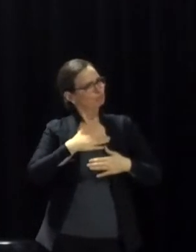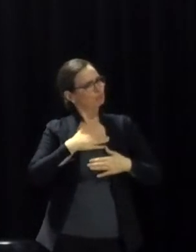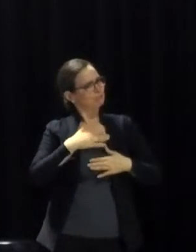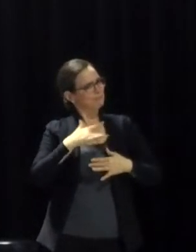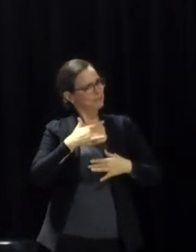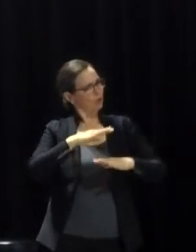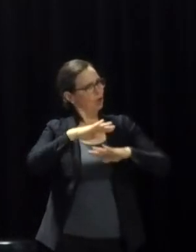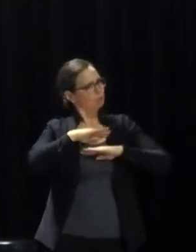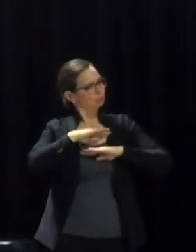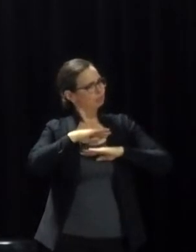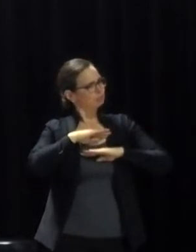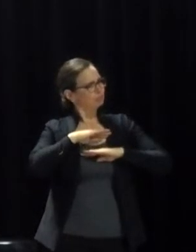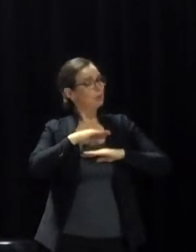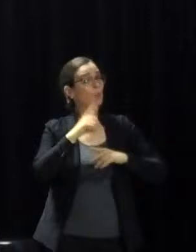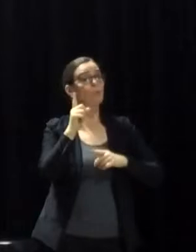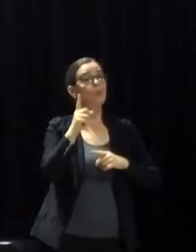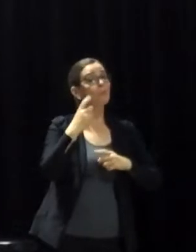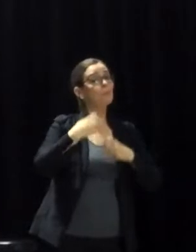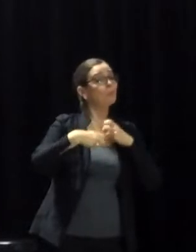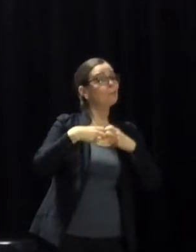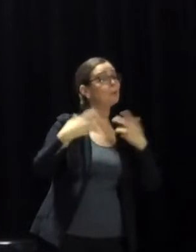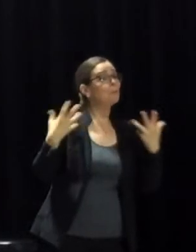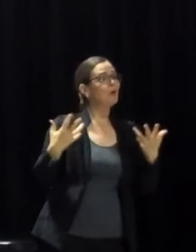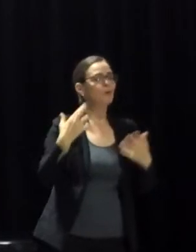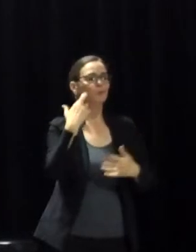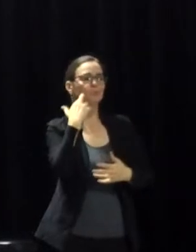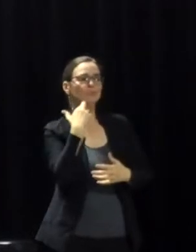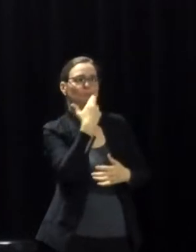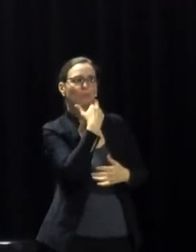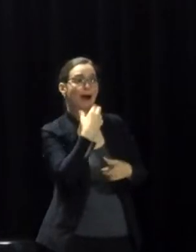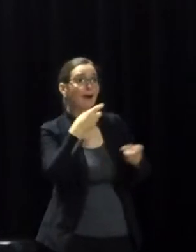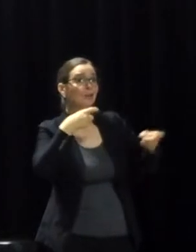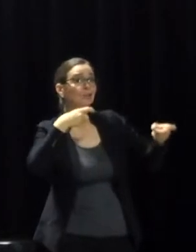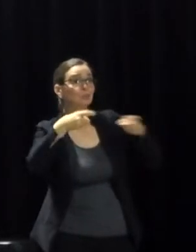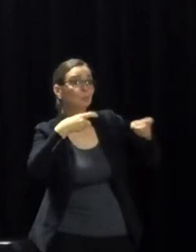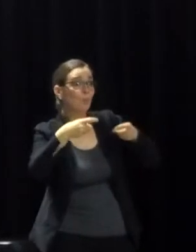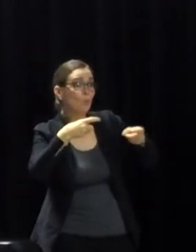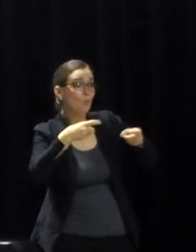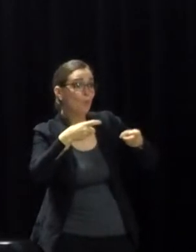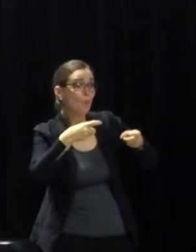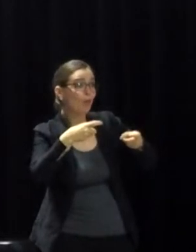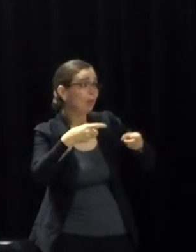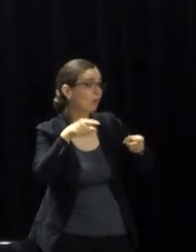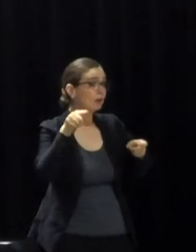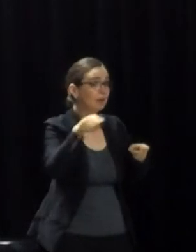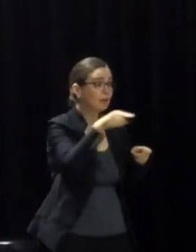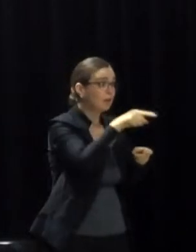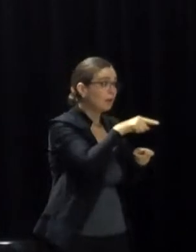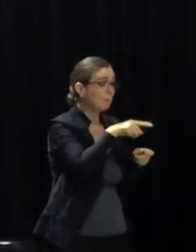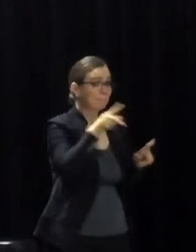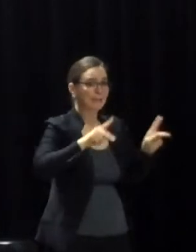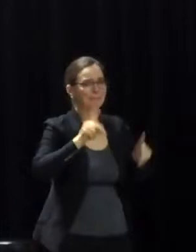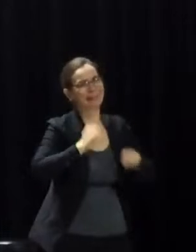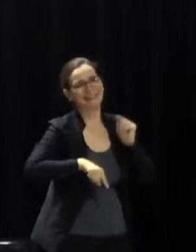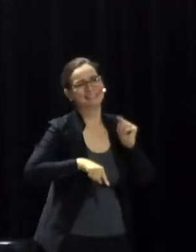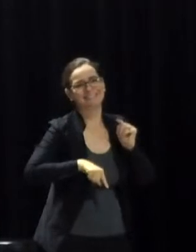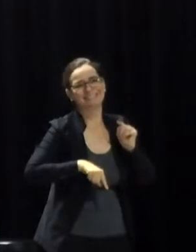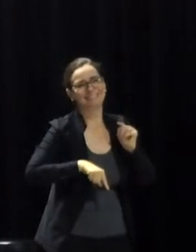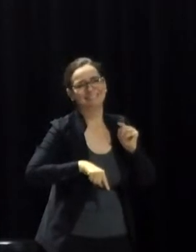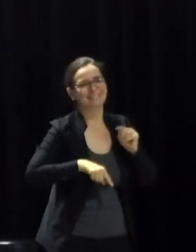So the people have to do what they, if you are sick, don't go. But are any of these